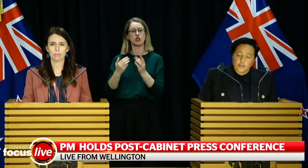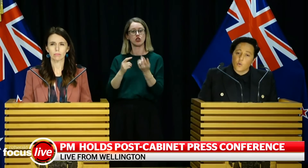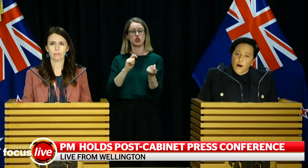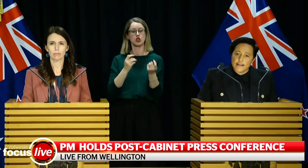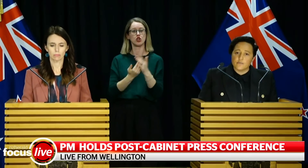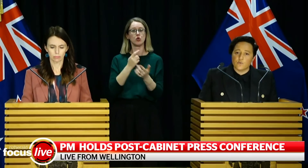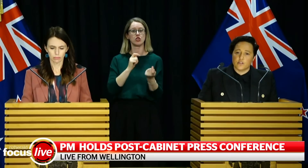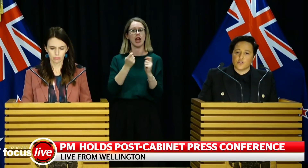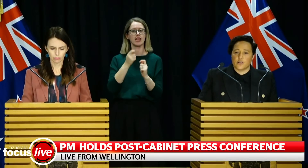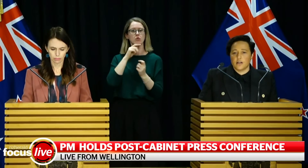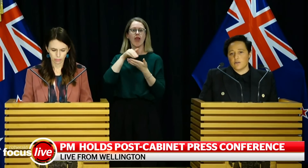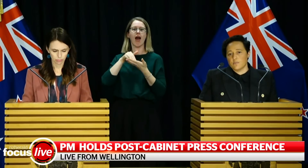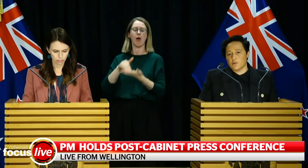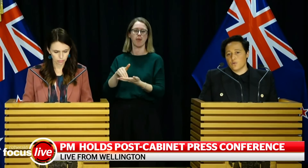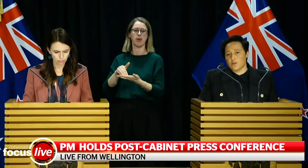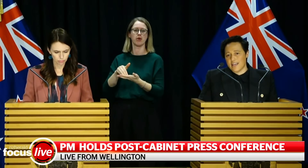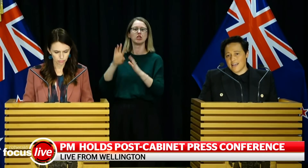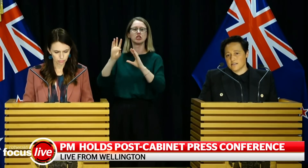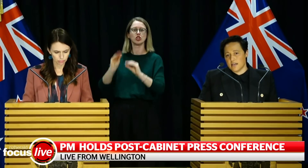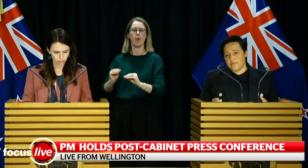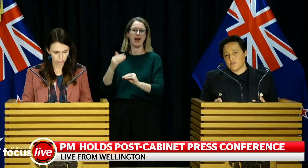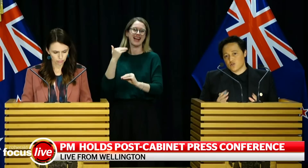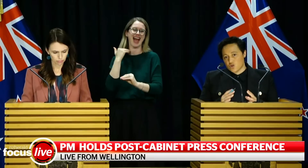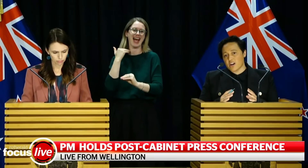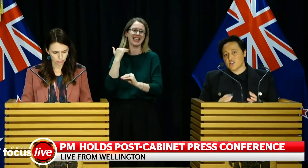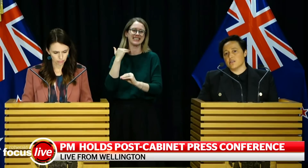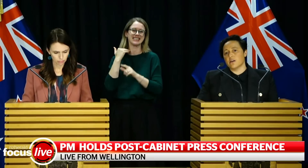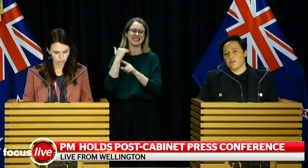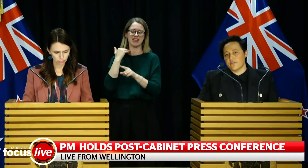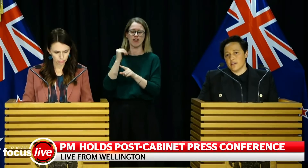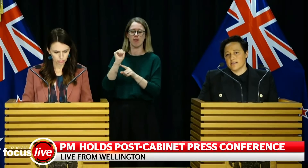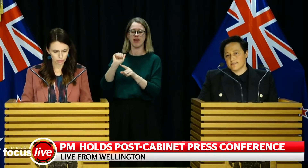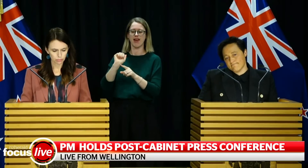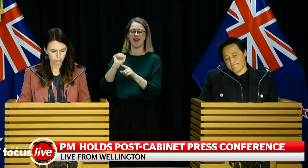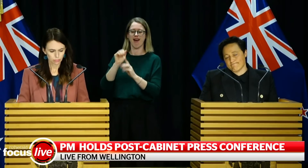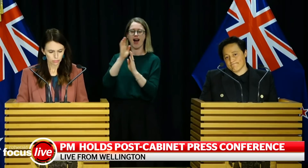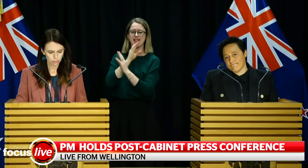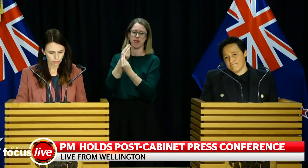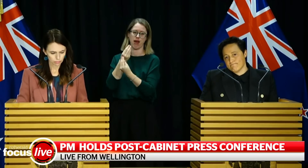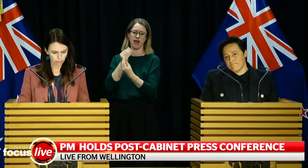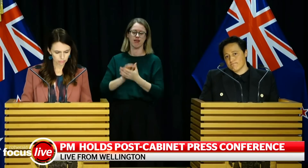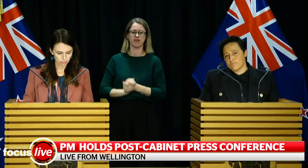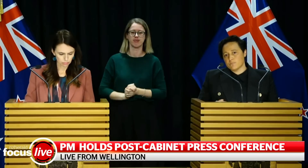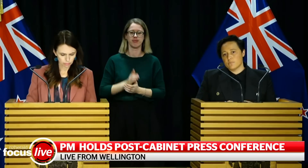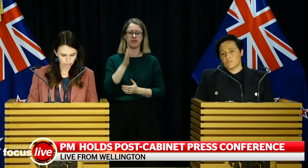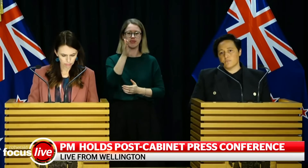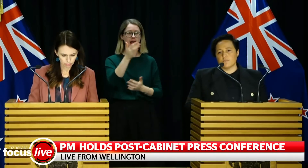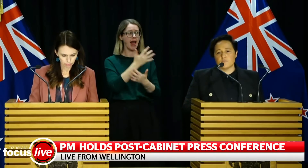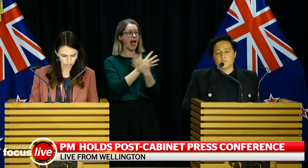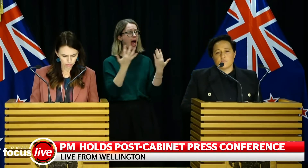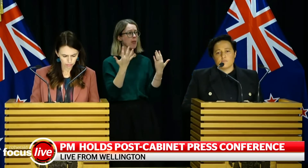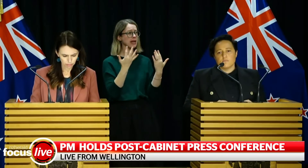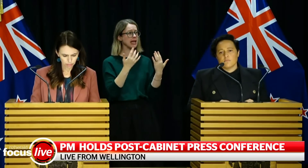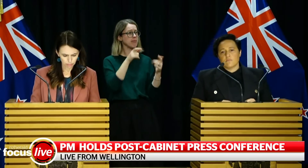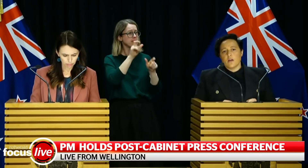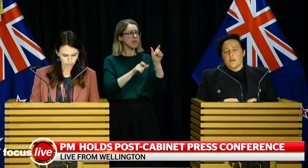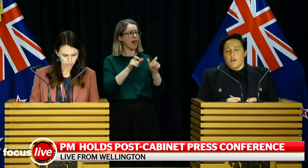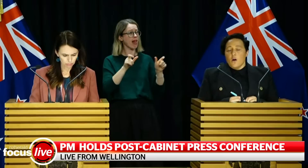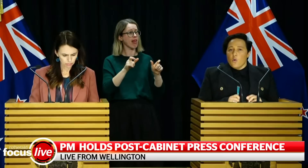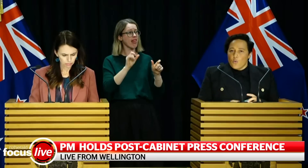addressing the ways in which criminal gangs have structured their affairs. How many criminals are putting their money into